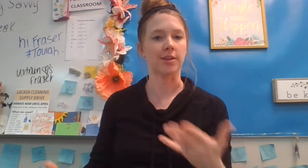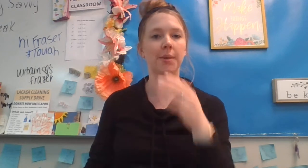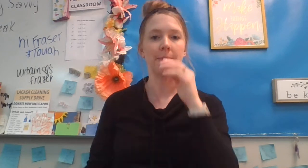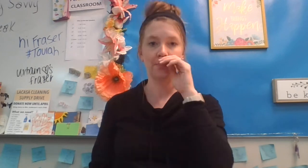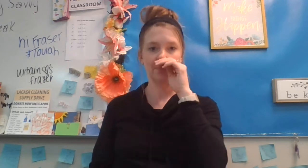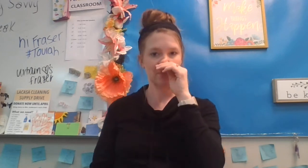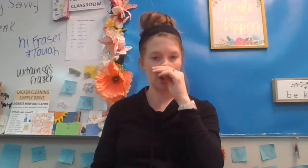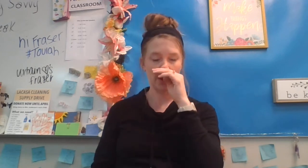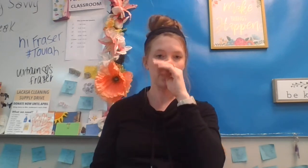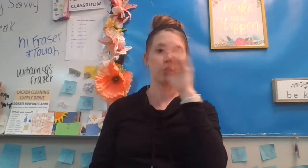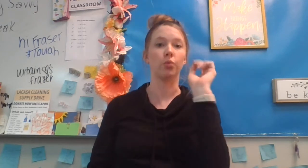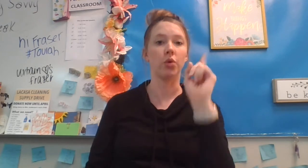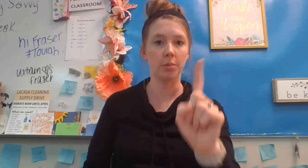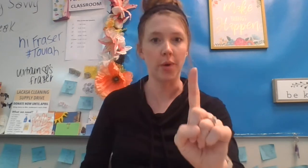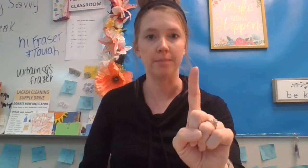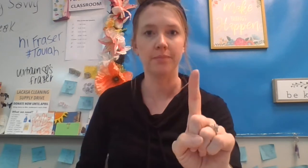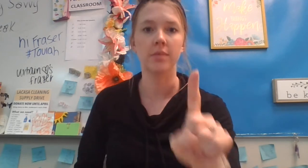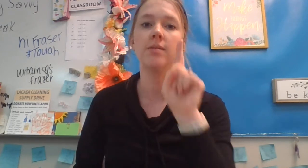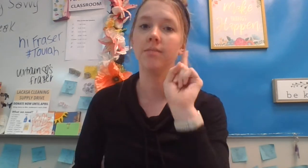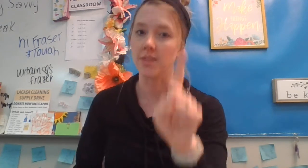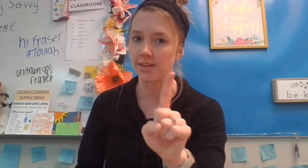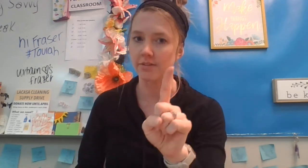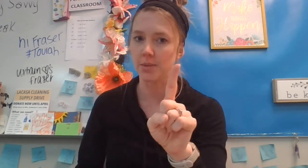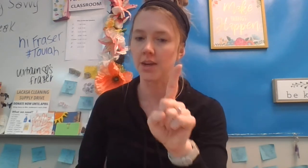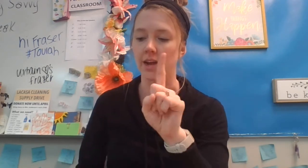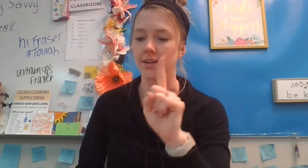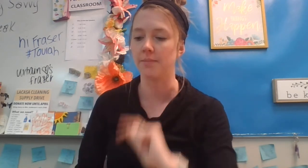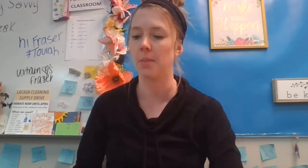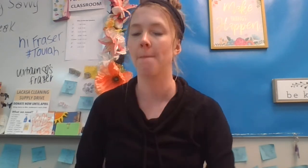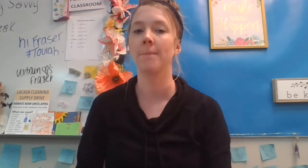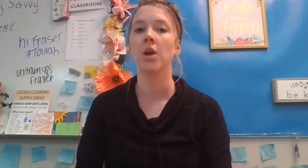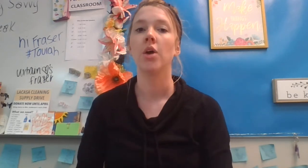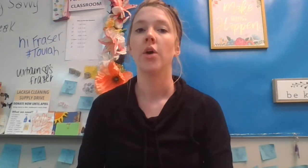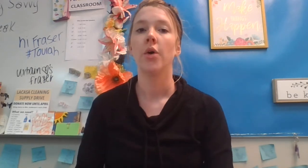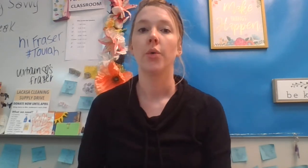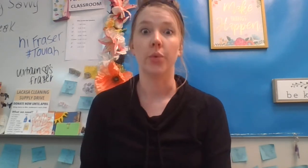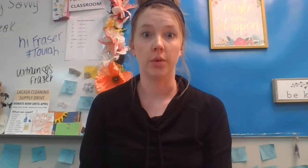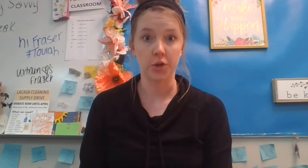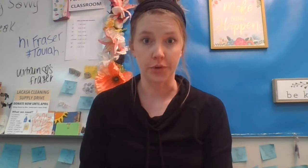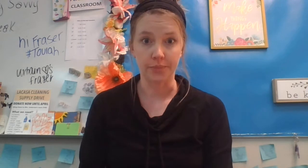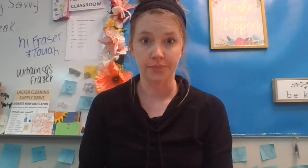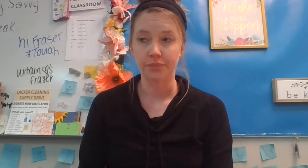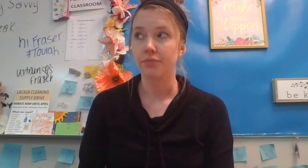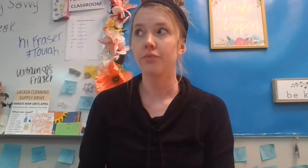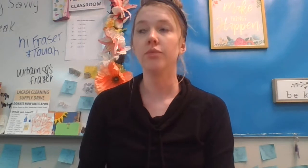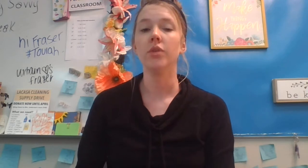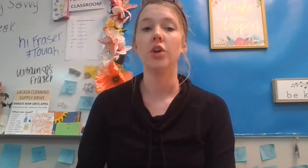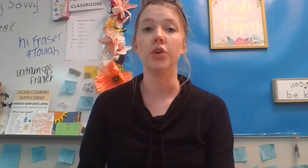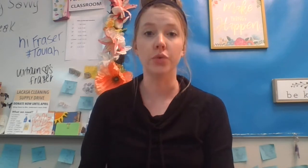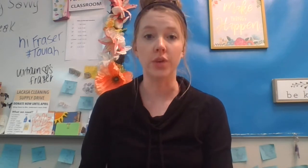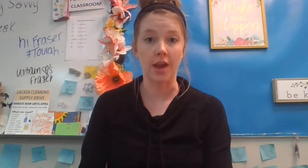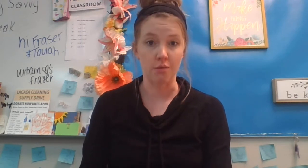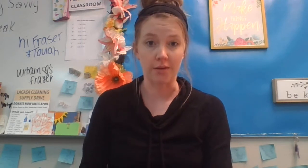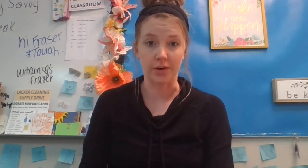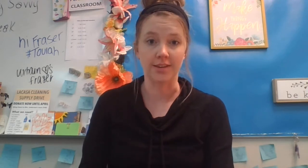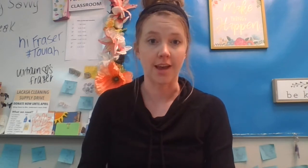are. All right, so rule number 1, things have to be connected. Rule number 2, use a reference